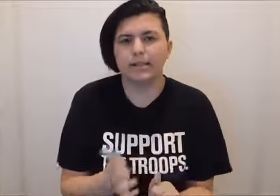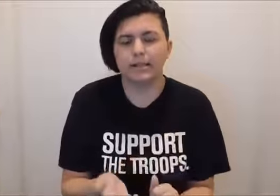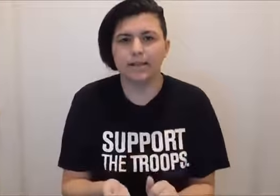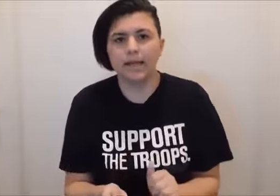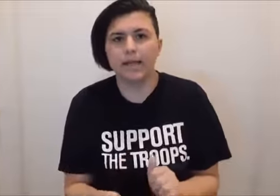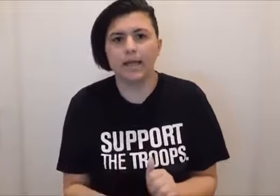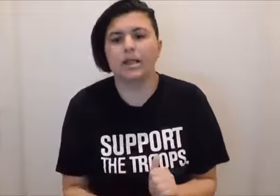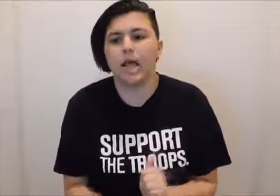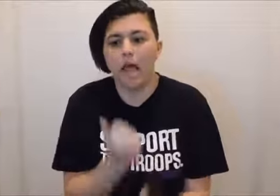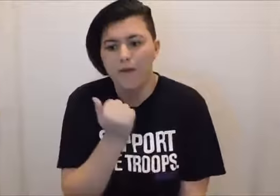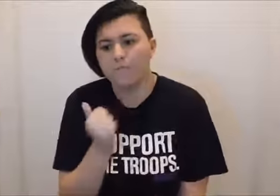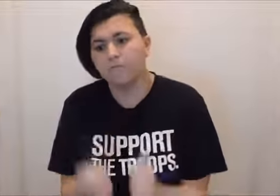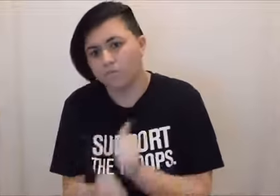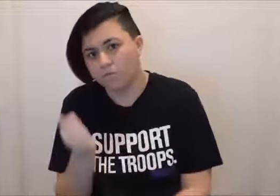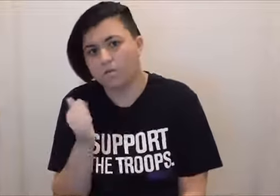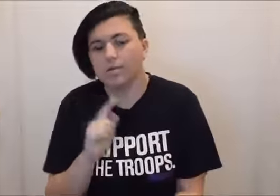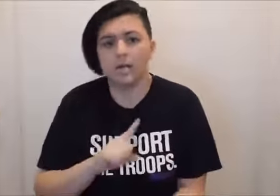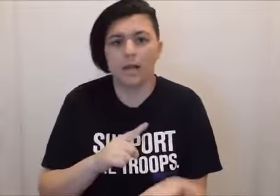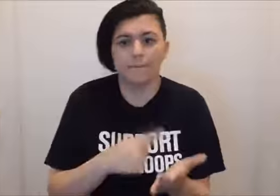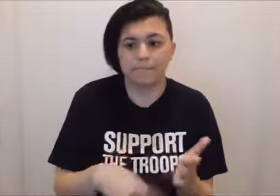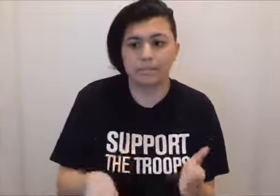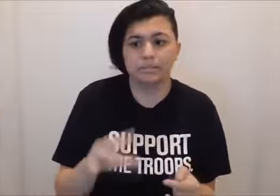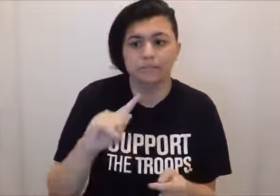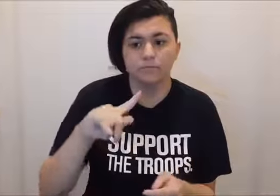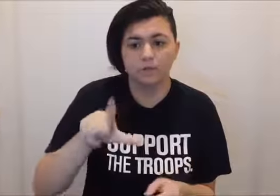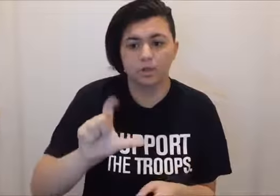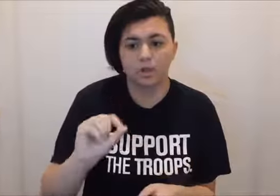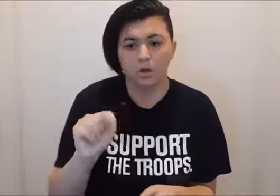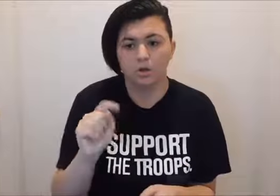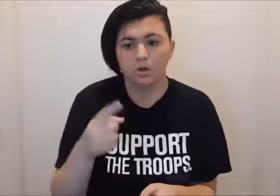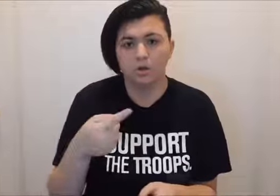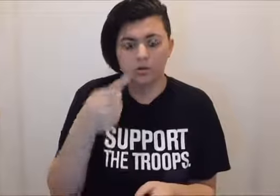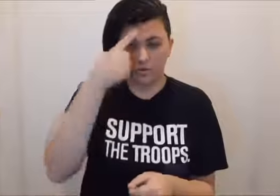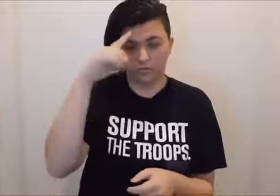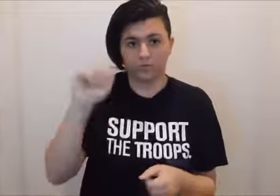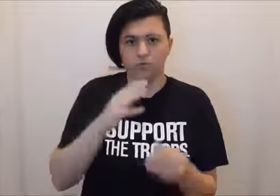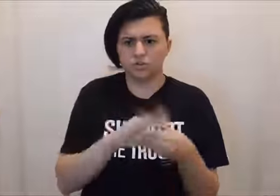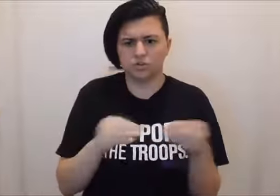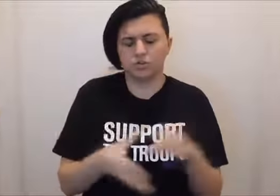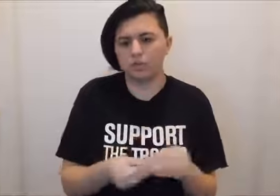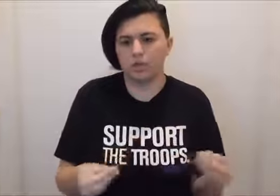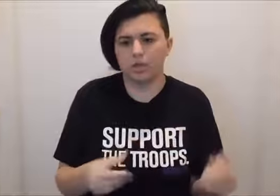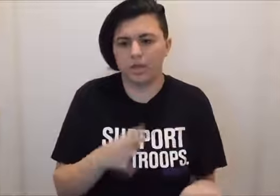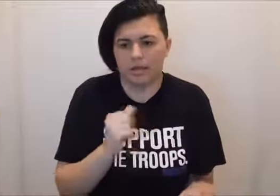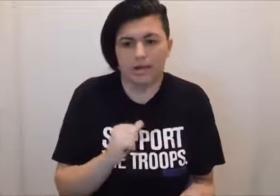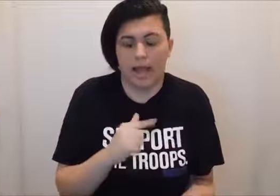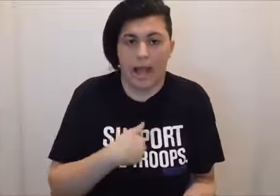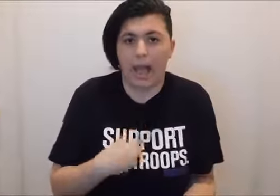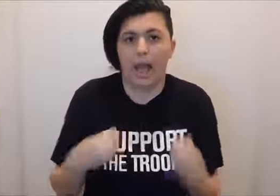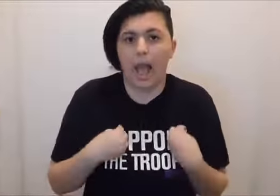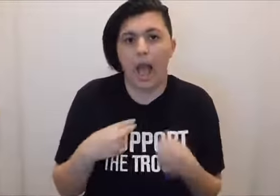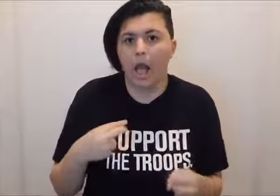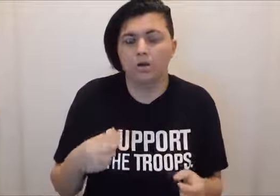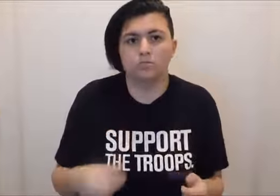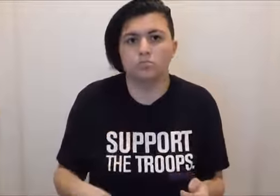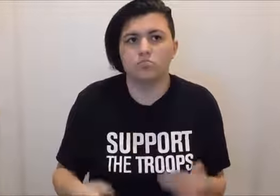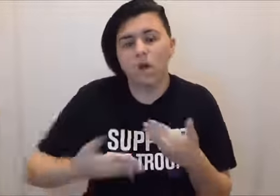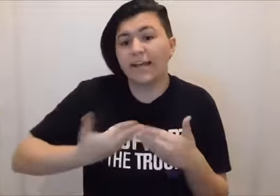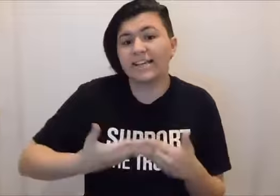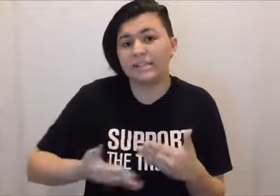able to talk about it. And there isn't a whole lot of searching that I had to do, for the right sign to mean the right thing with the right context. I